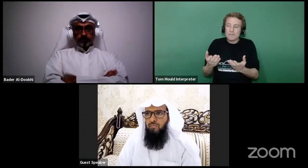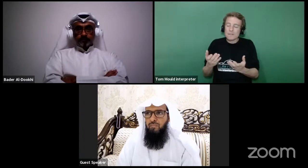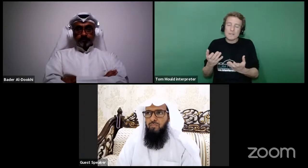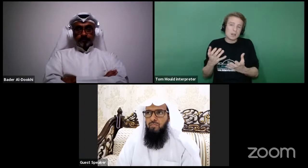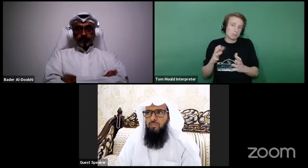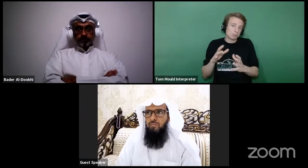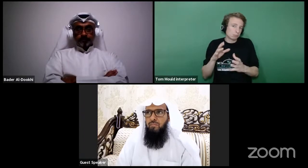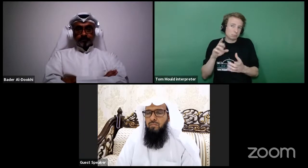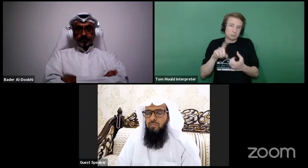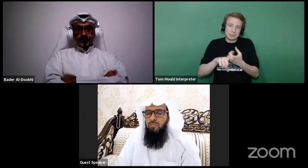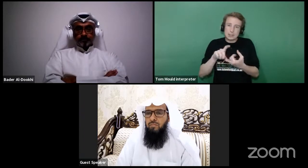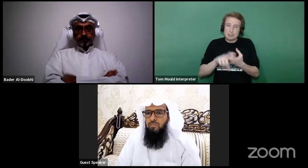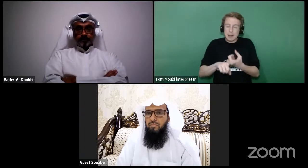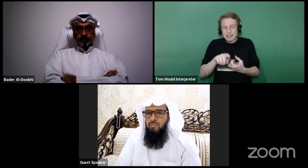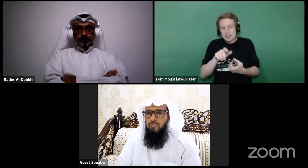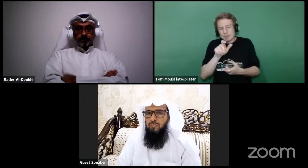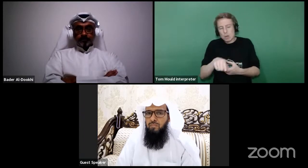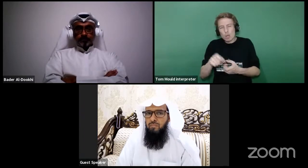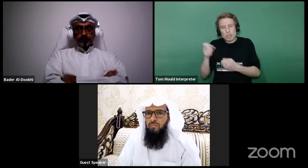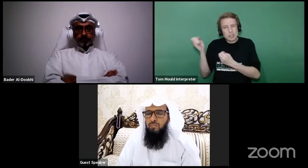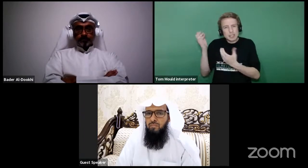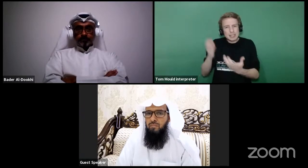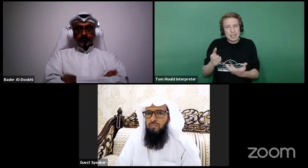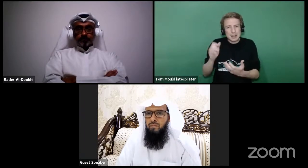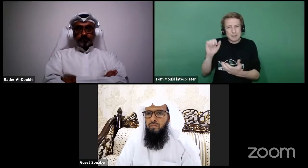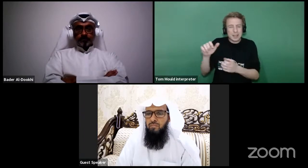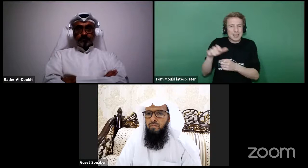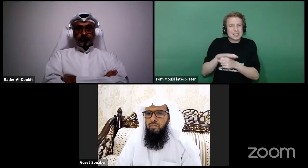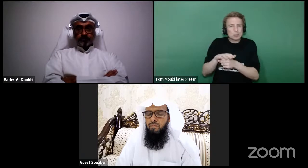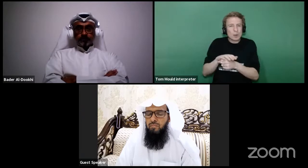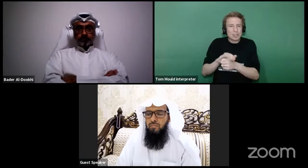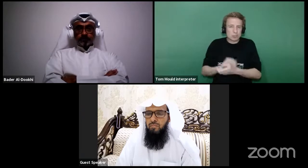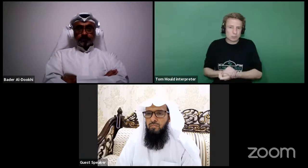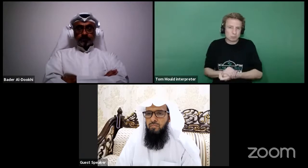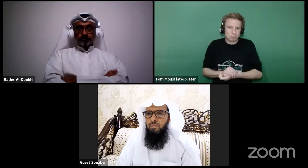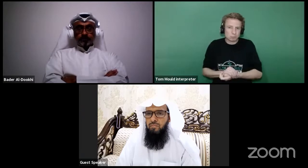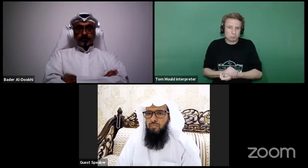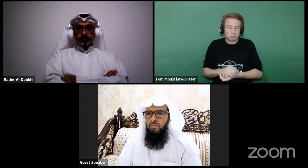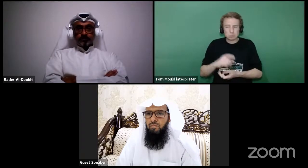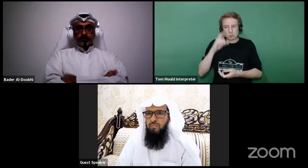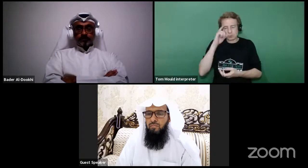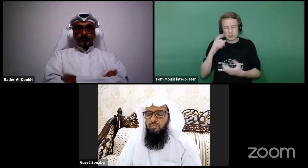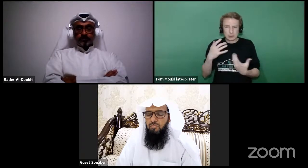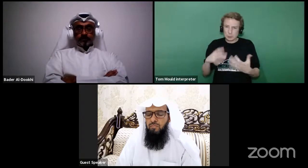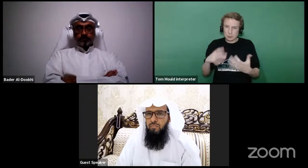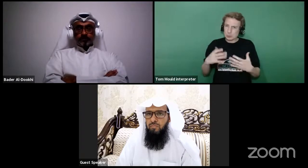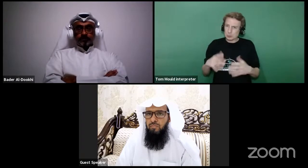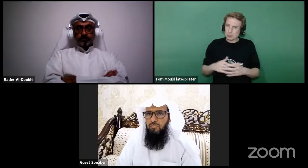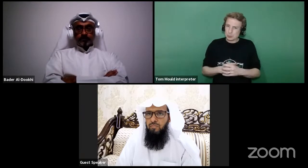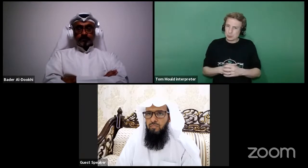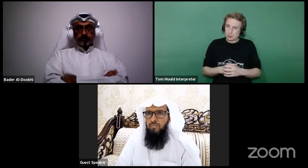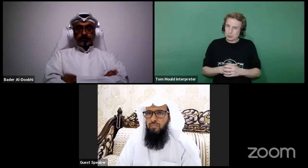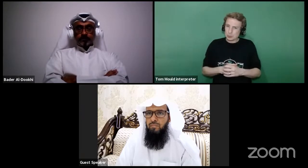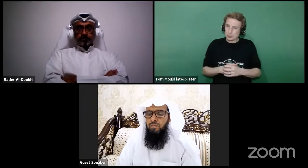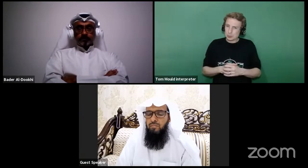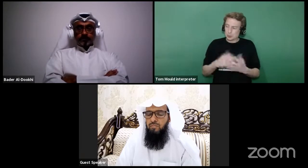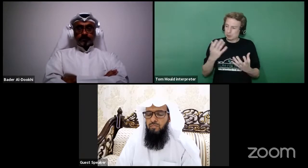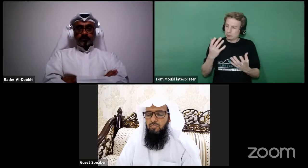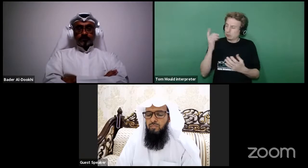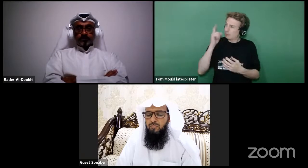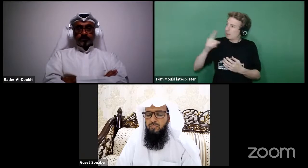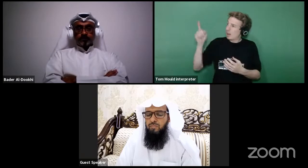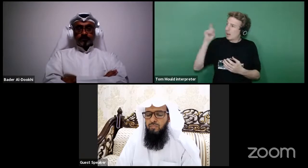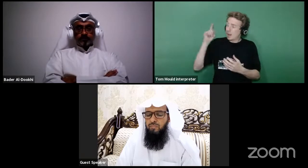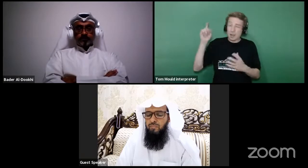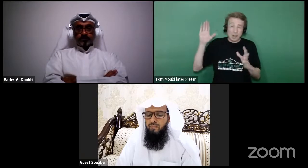giver. So what do you think about the gifting and the giving and the recompensing of Allah,